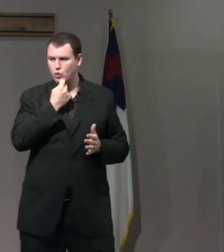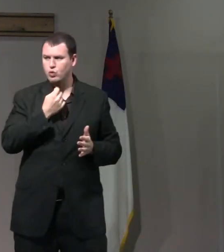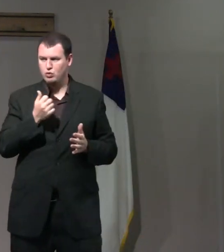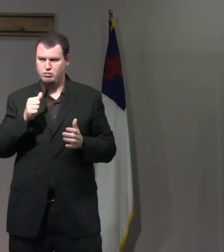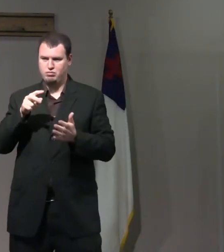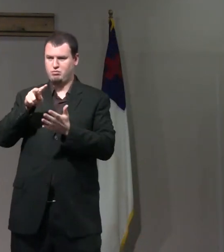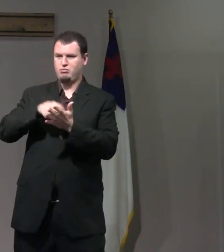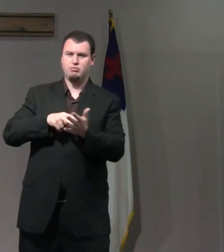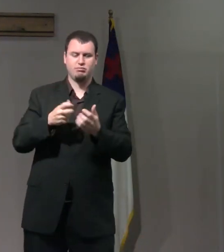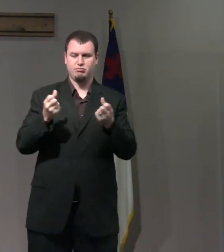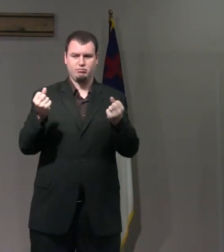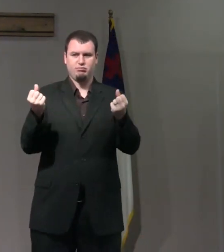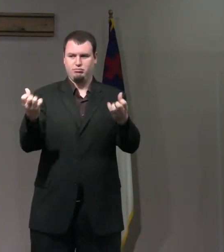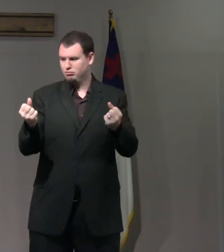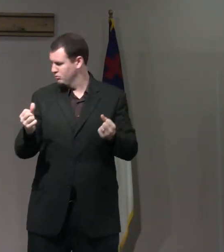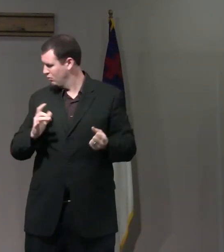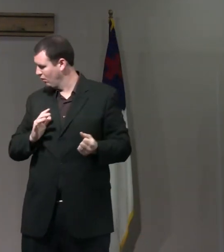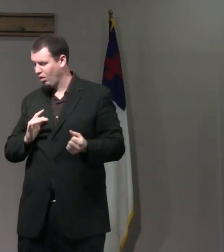come to me. I can show you about it.